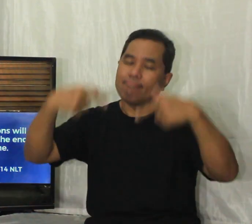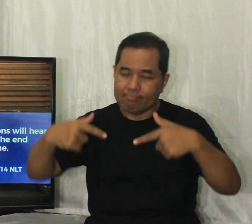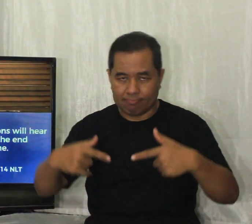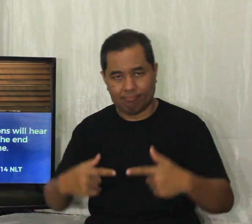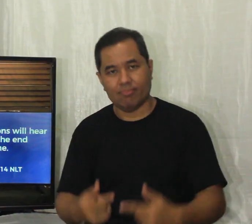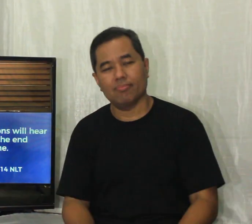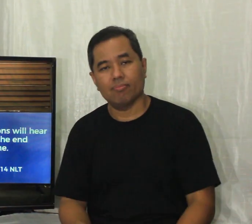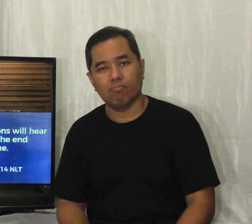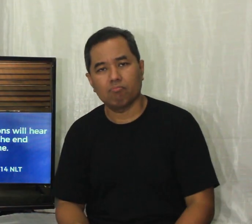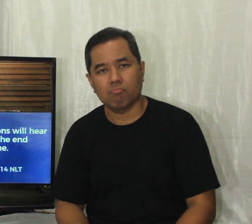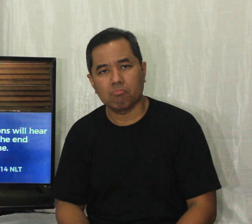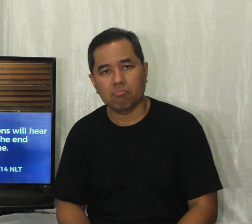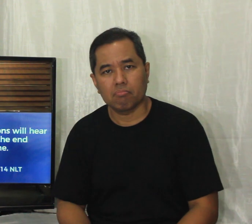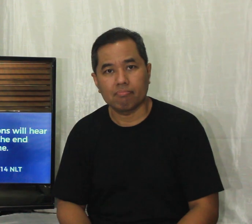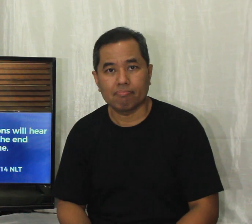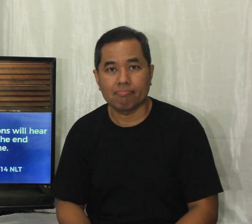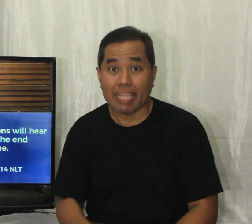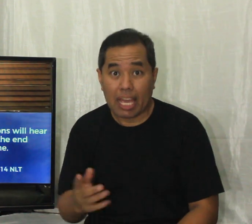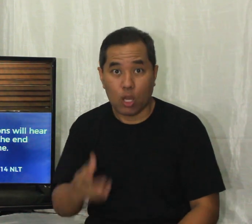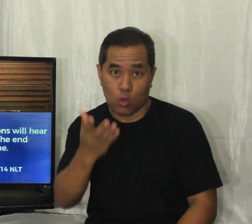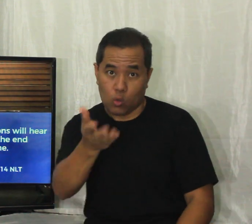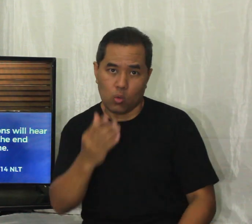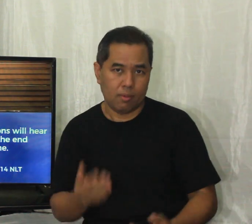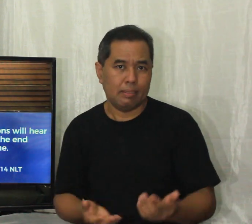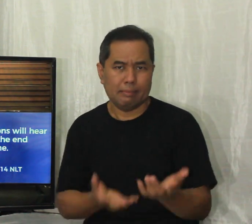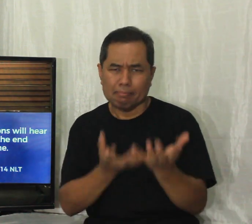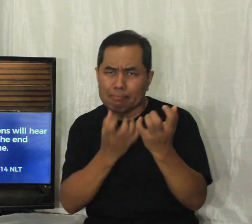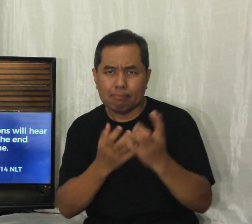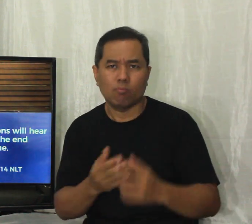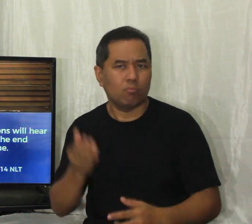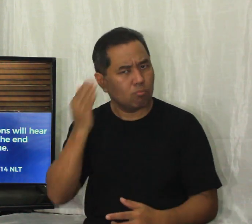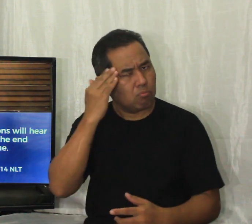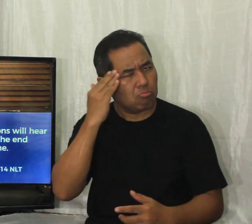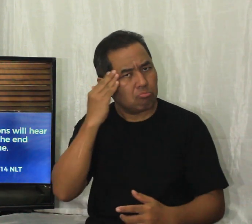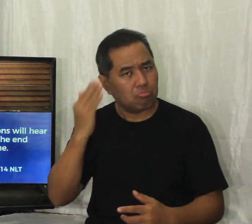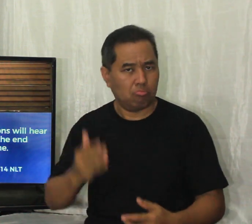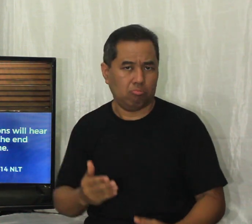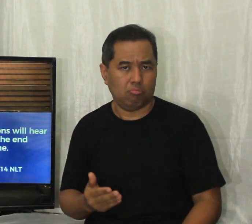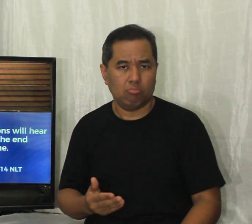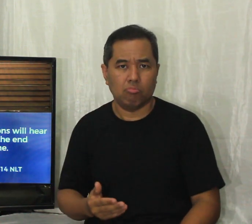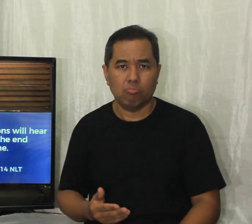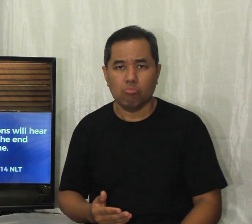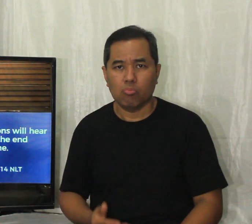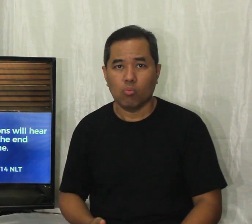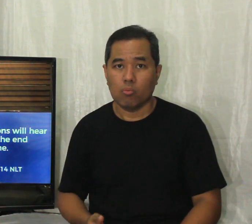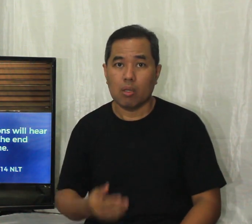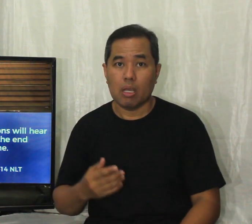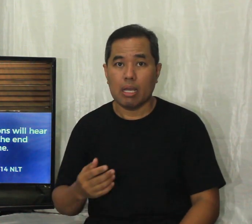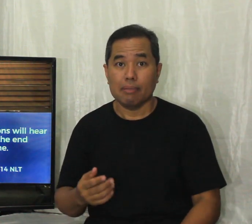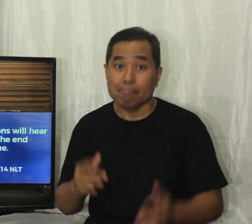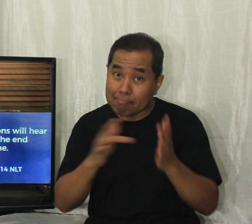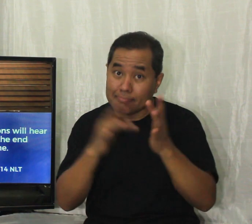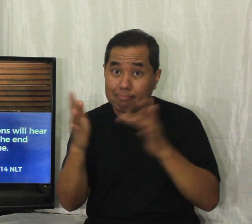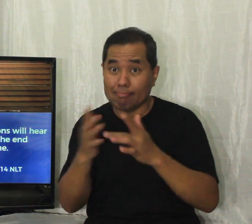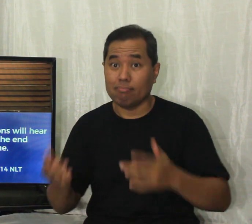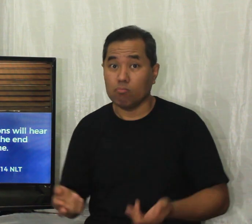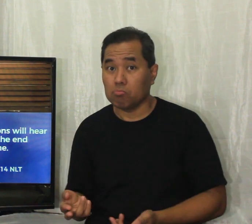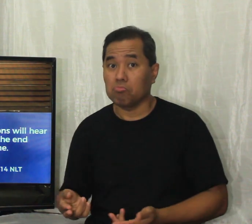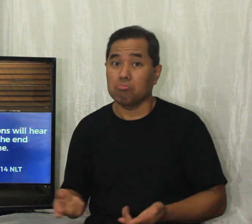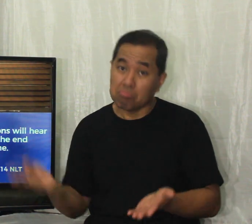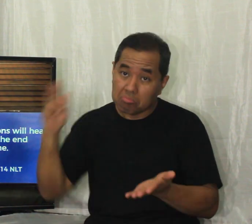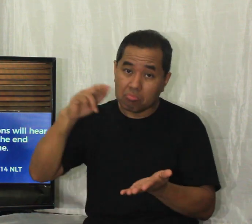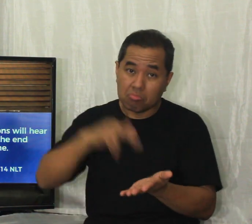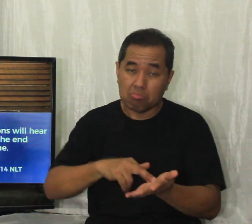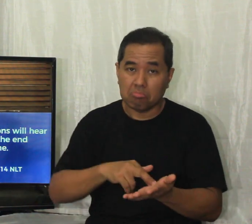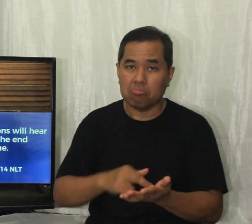hey, you want to know when I'm going to return? Here it is. Here are the signs. Here are the indicators. So let's summarize some of these points